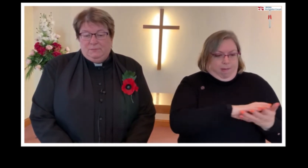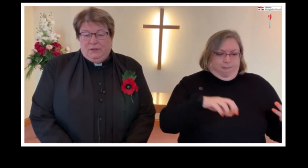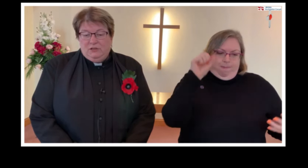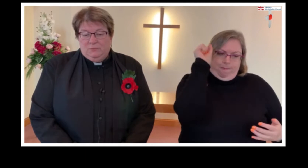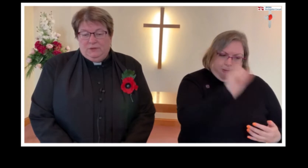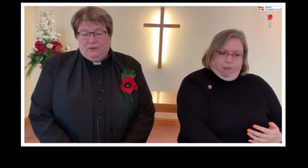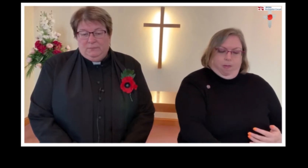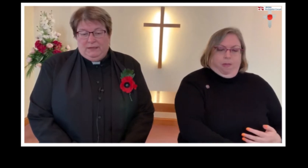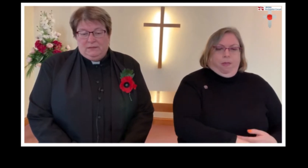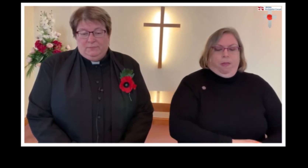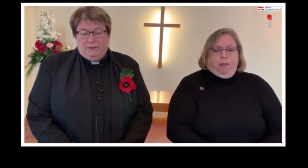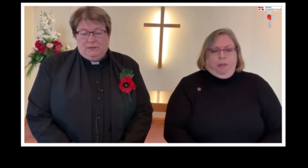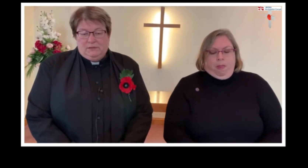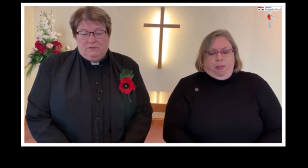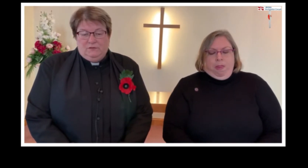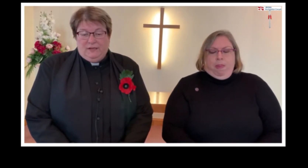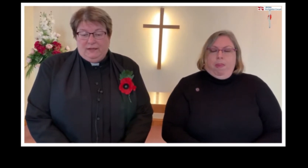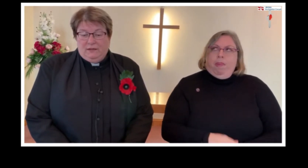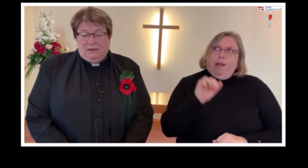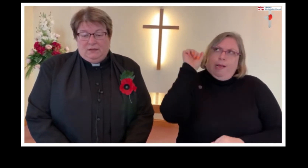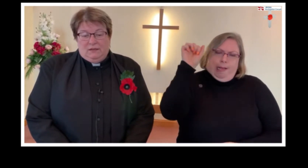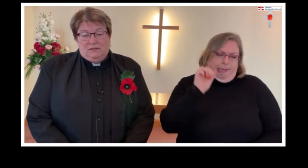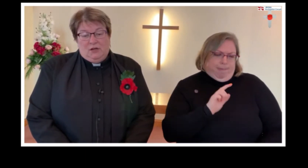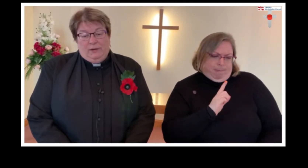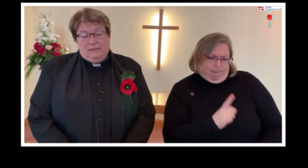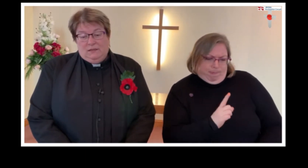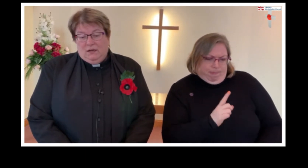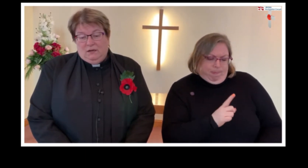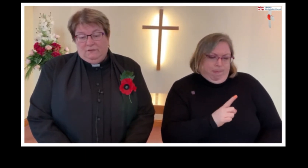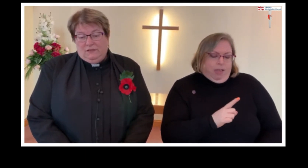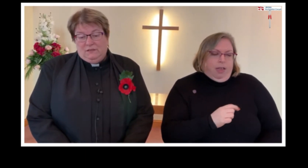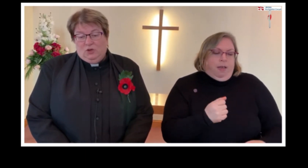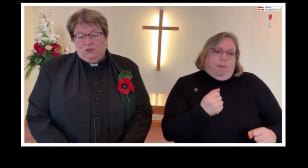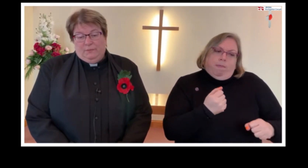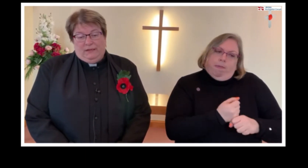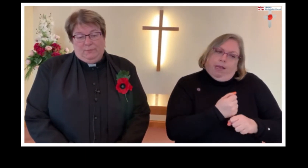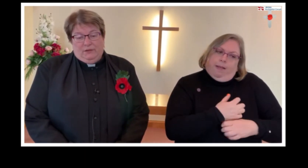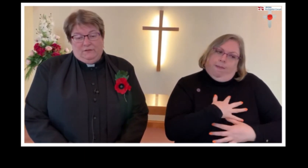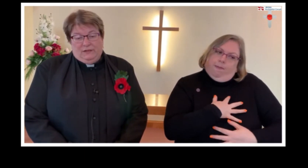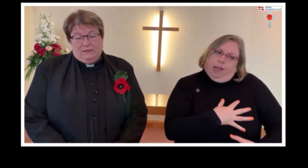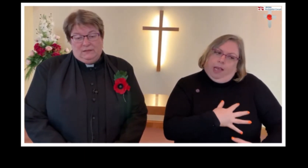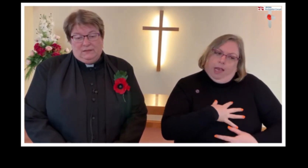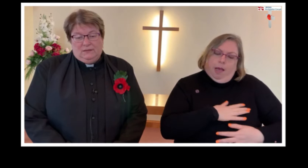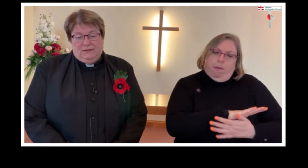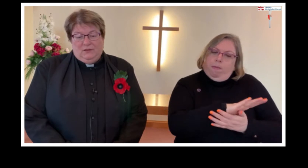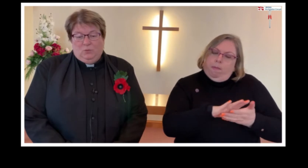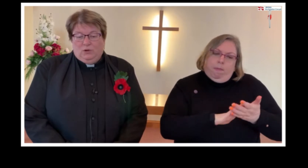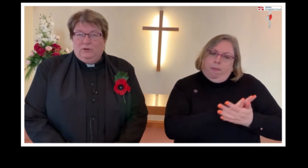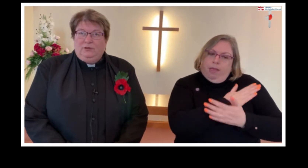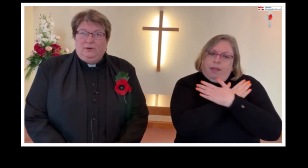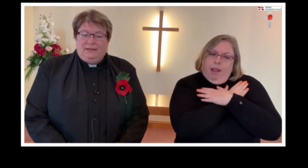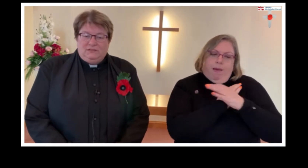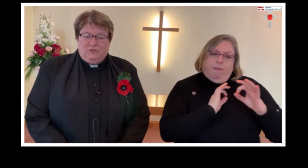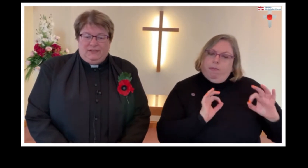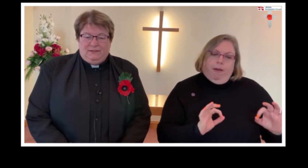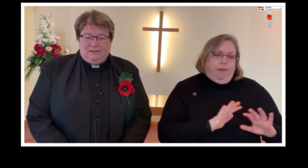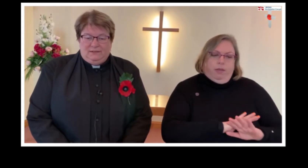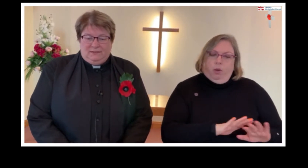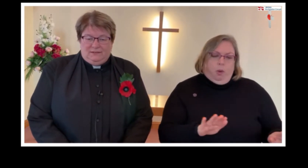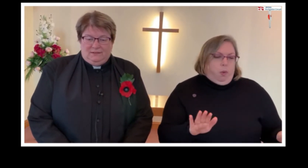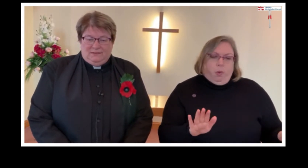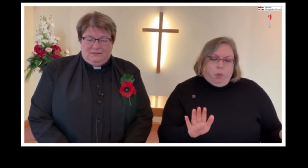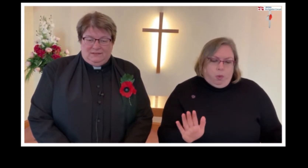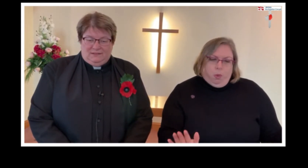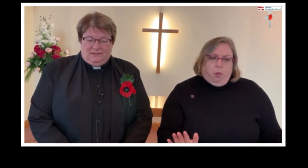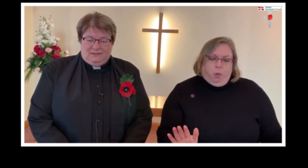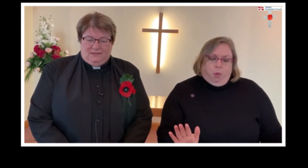It is his punishment that makes a person fear, so his love is not made perfect in the one who has fear.